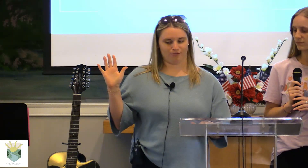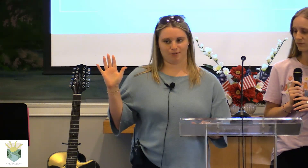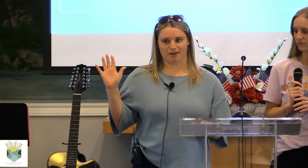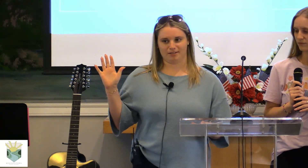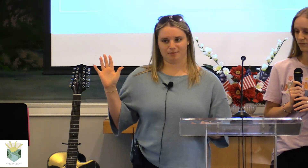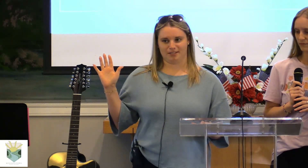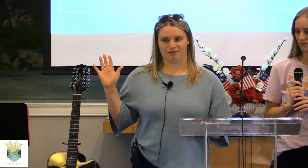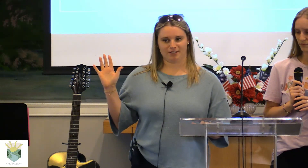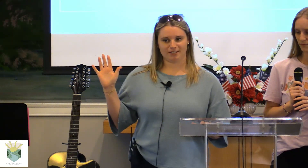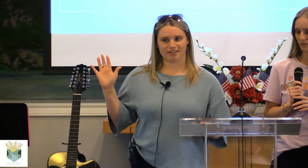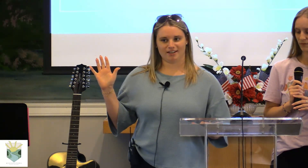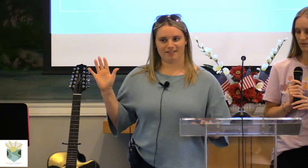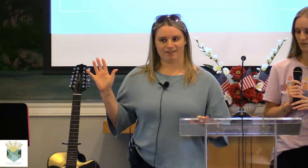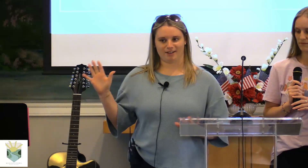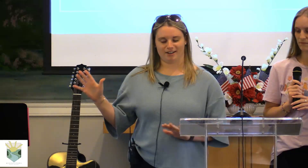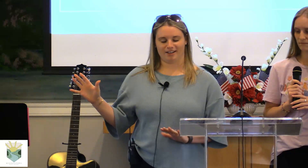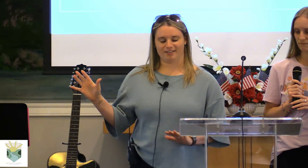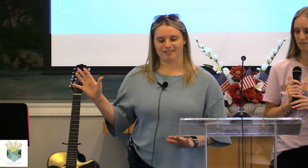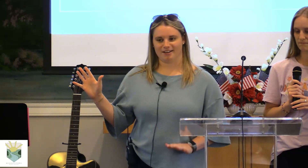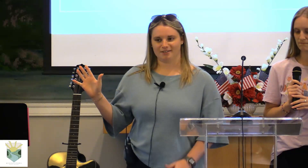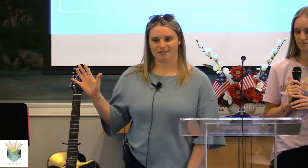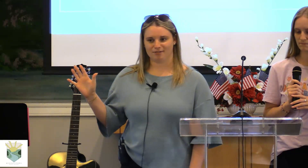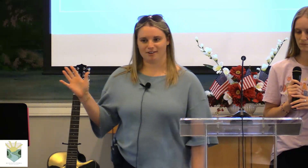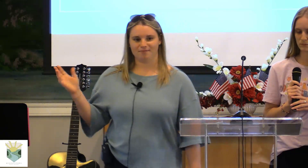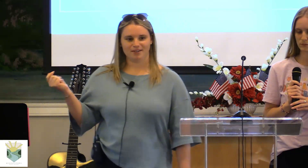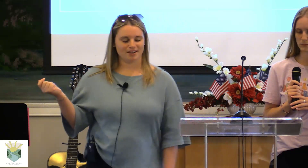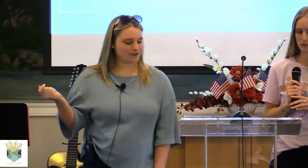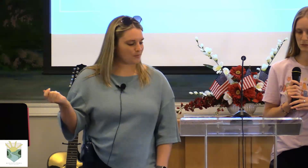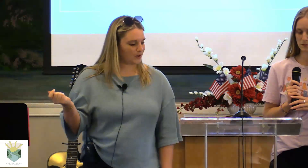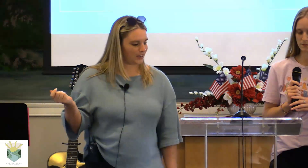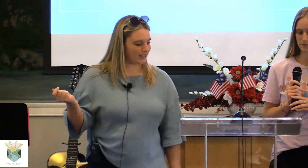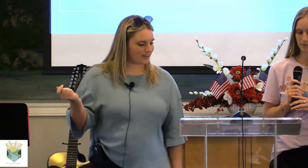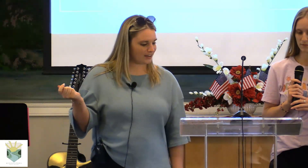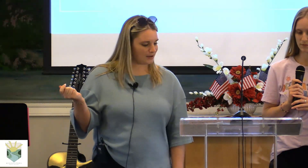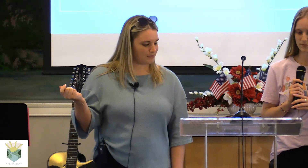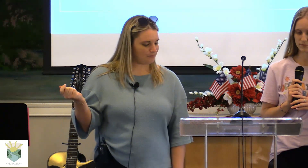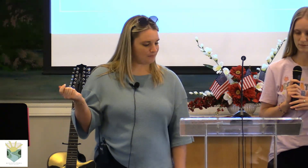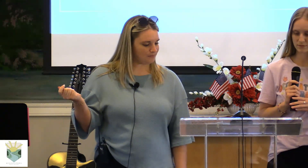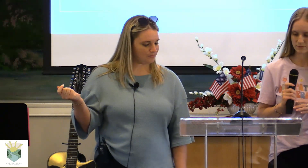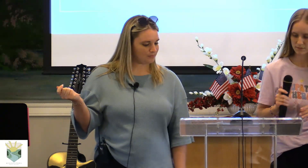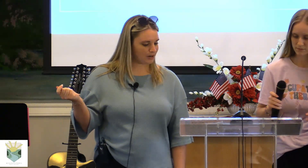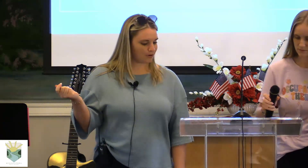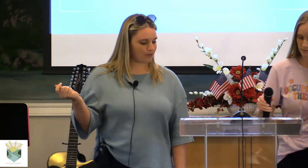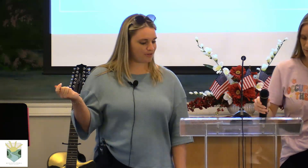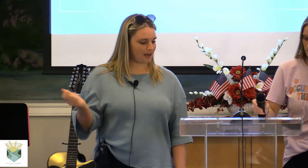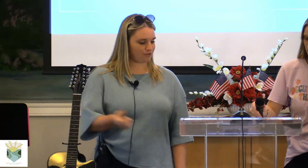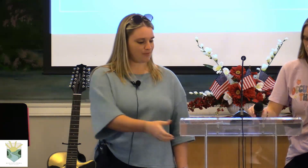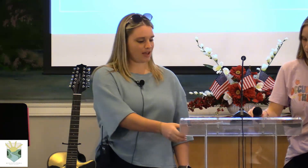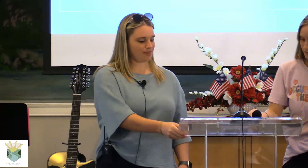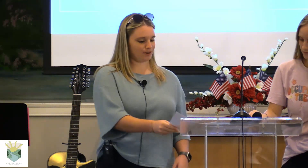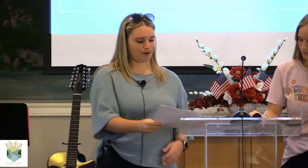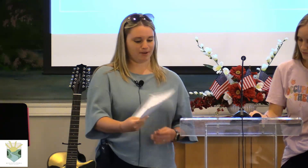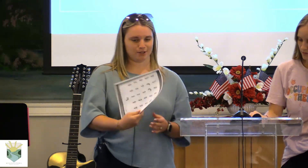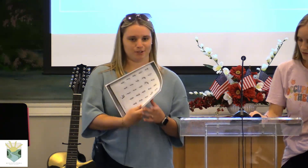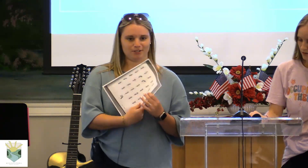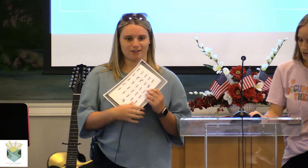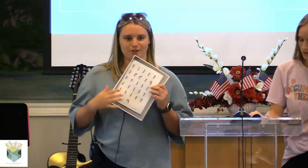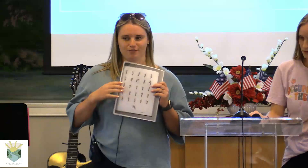alphabet specifically, and then I'll kind of get into the other stuff later. But we're going to run through the alphabet. There are pictures on your very